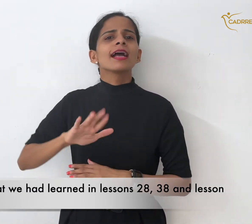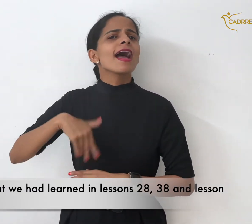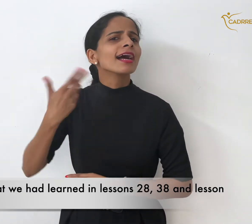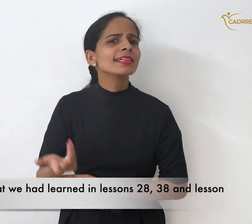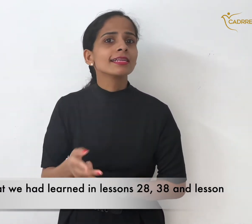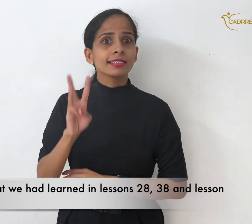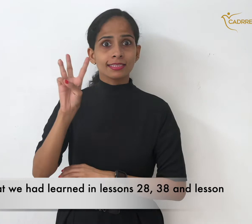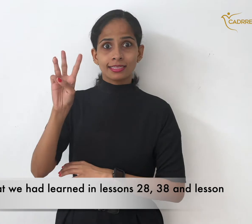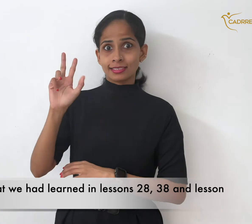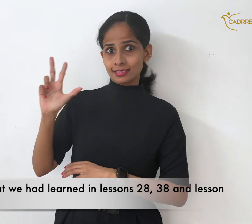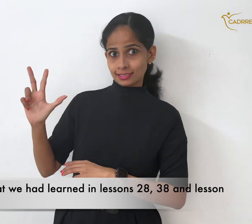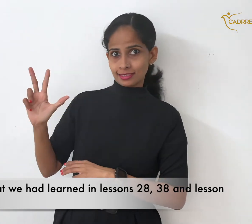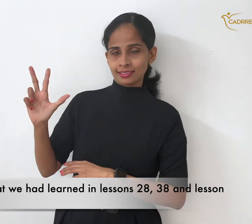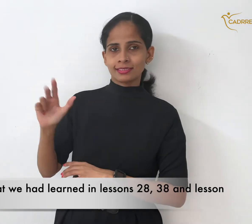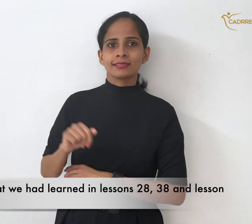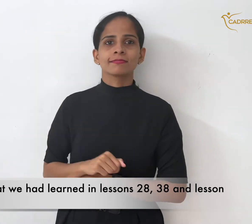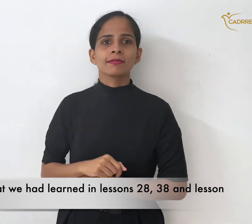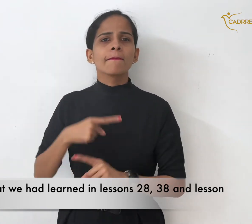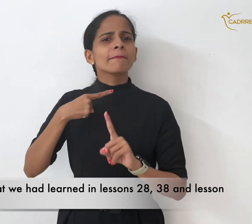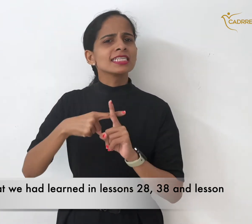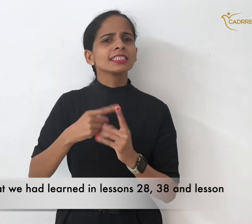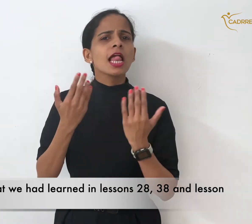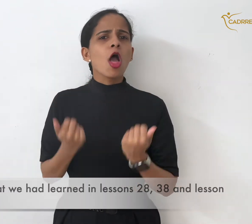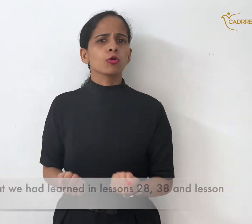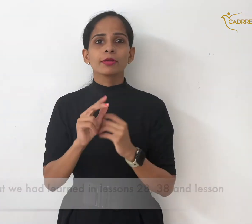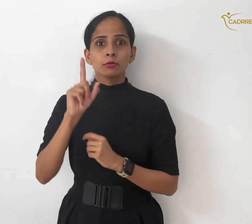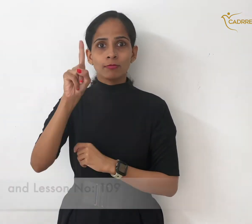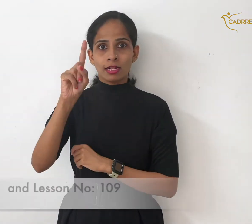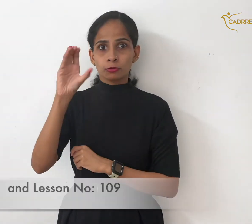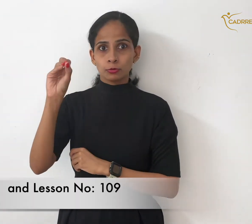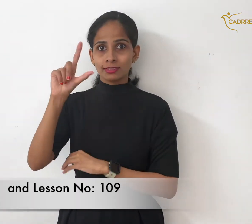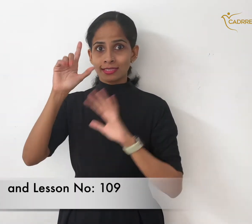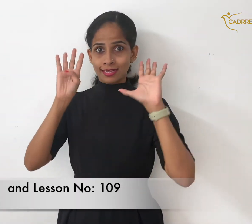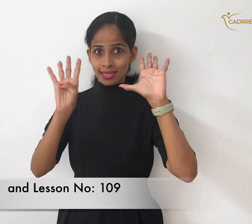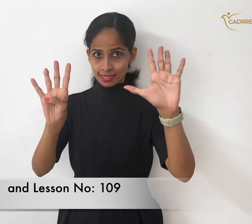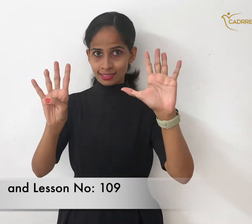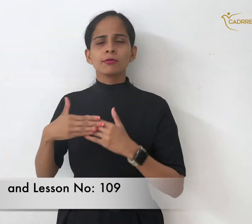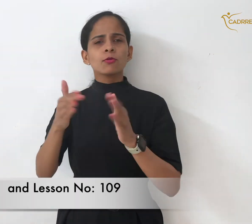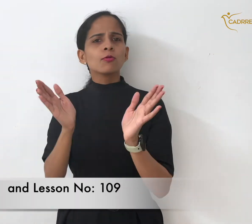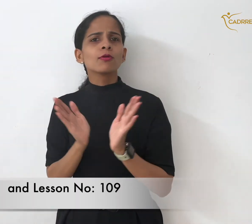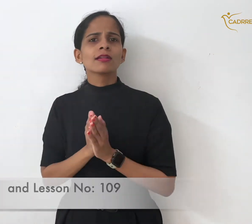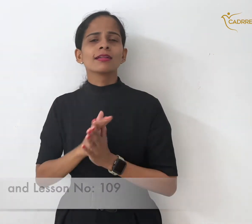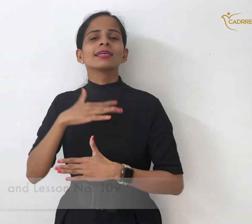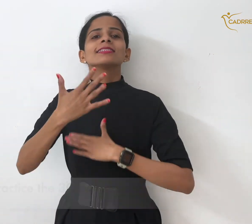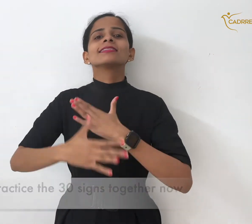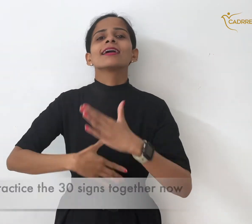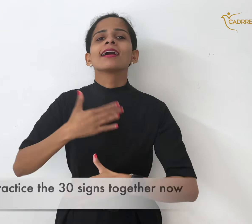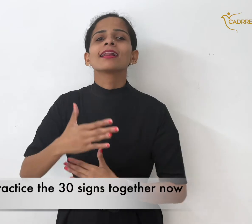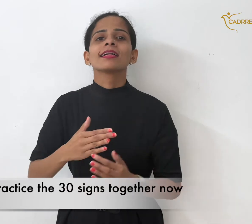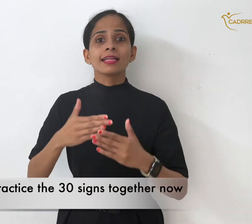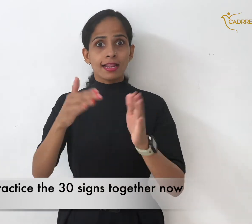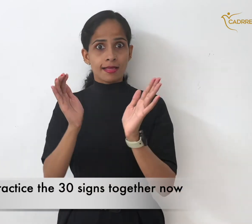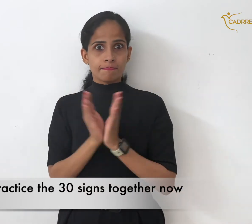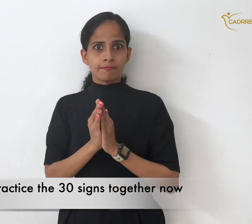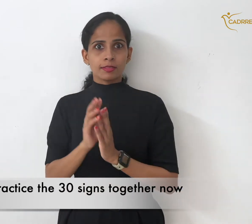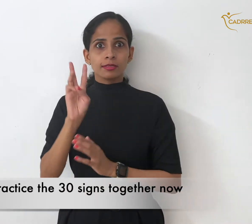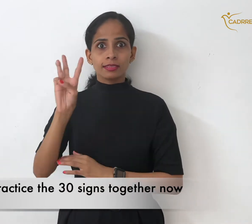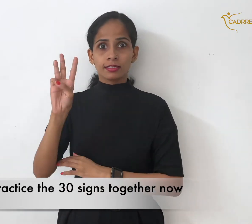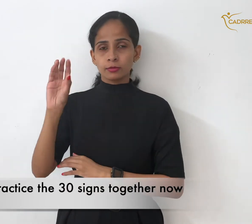38 and lesson number 109. So let's practice the 30